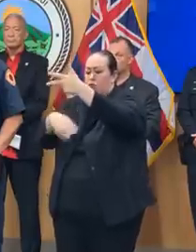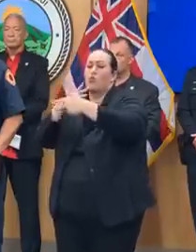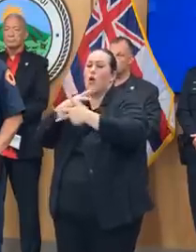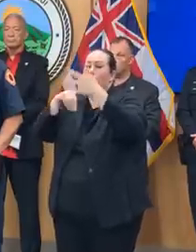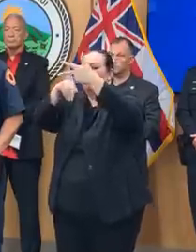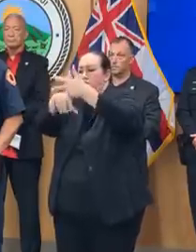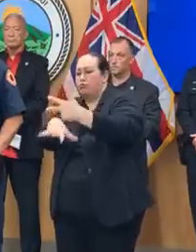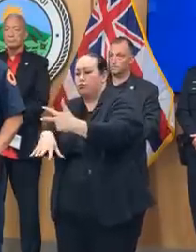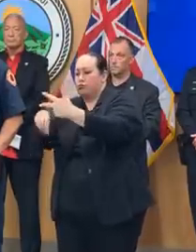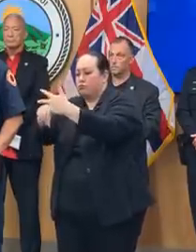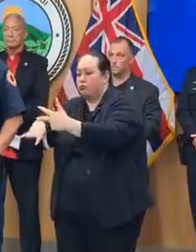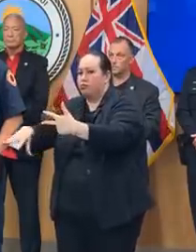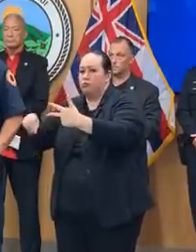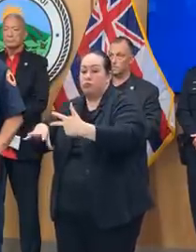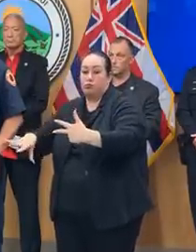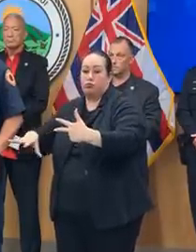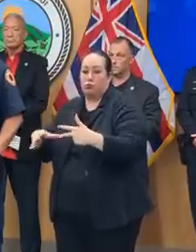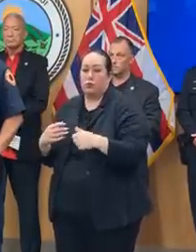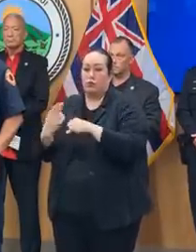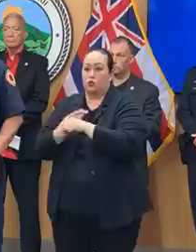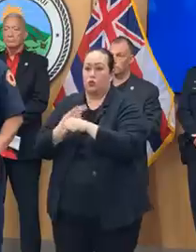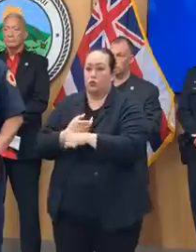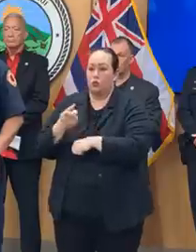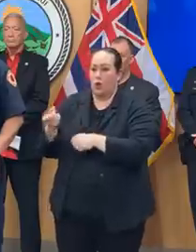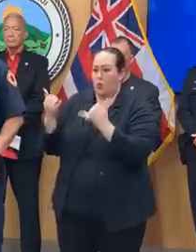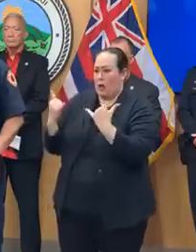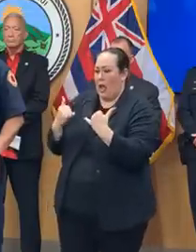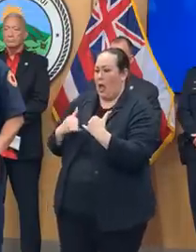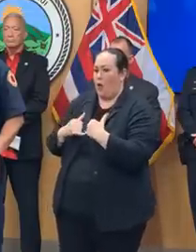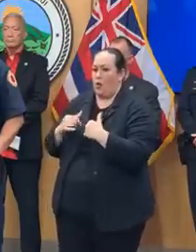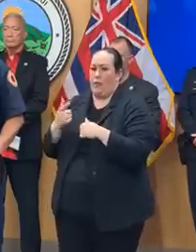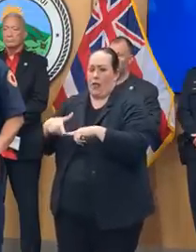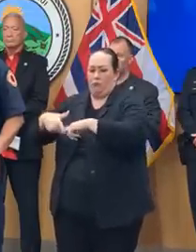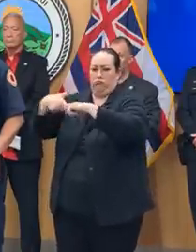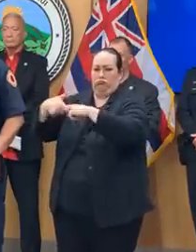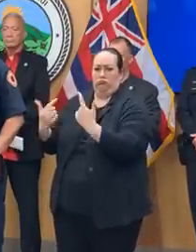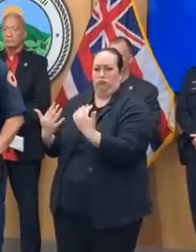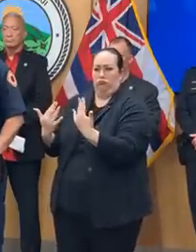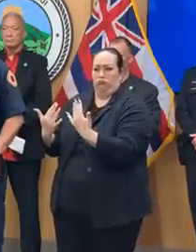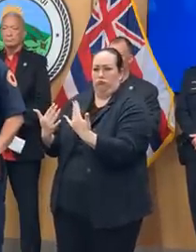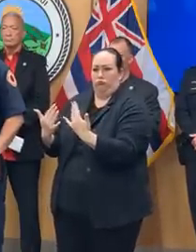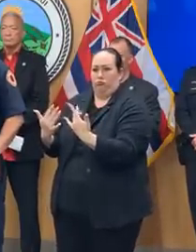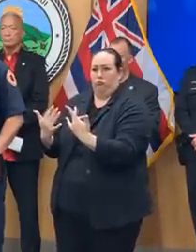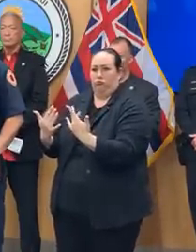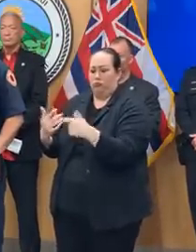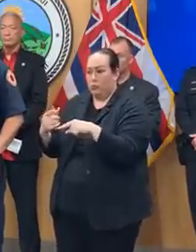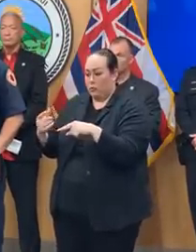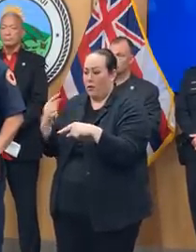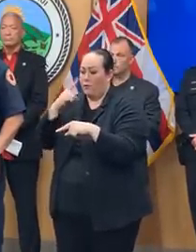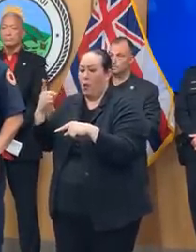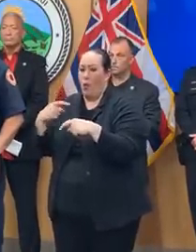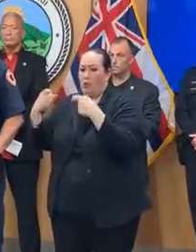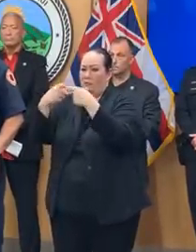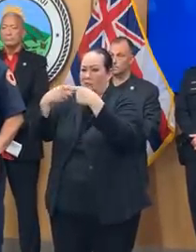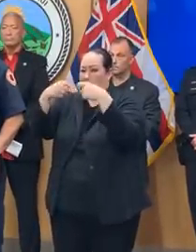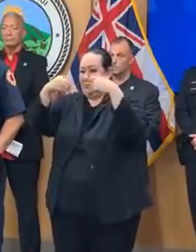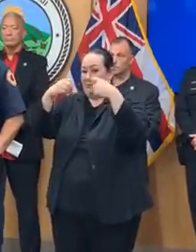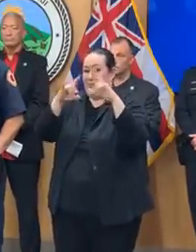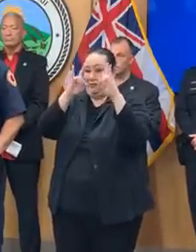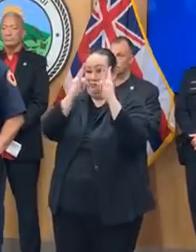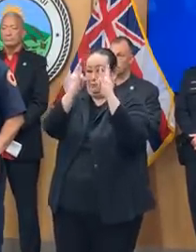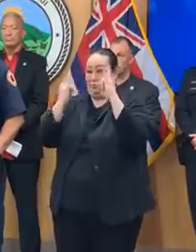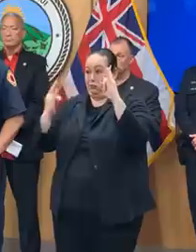aircraft will also be on standby this afternoon in Lahaina as they re-energize lines with Hawaiian Electric. We just want people